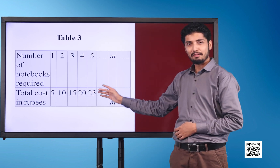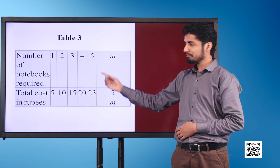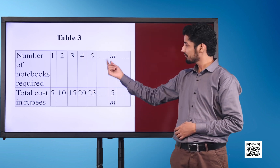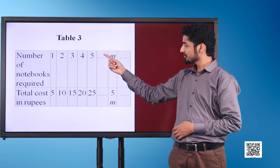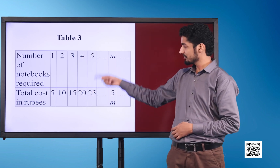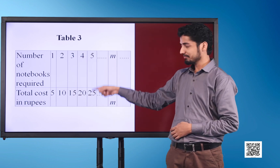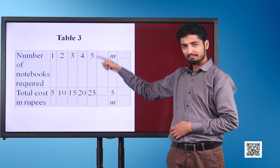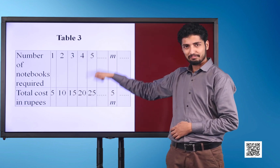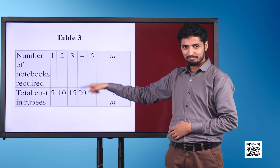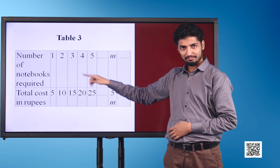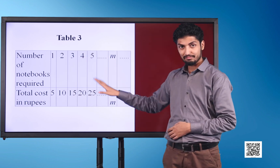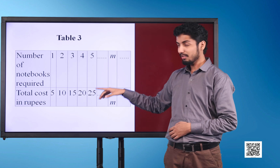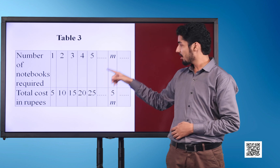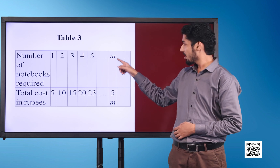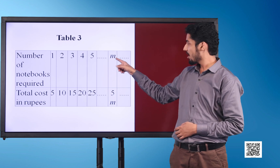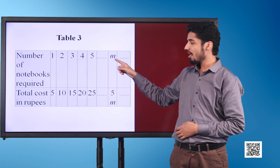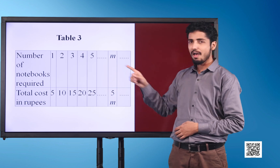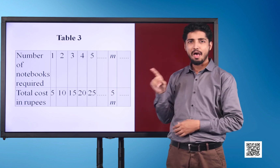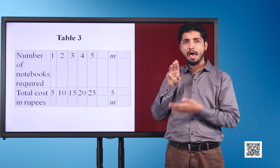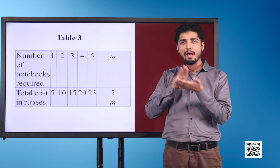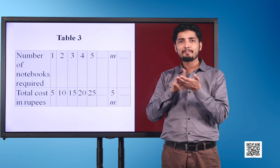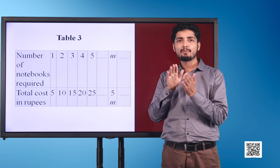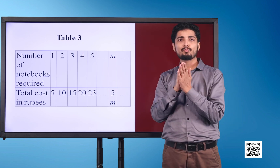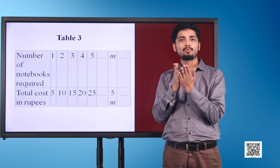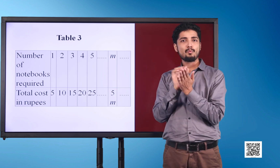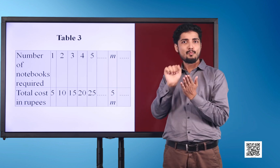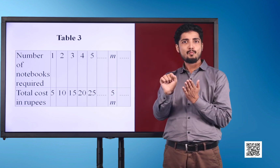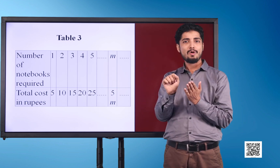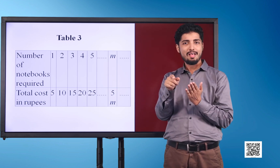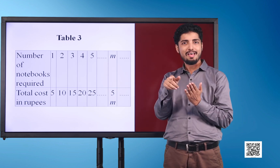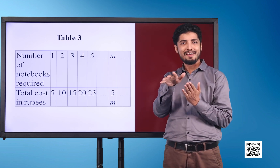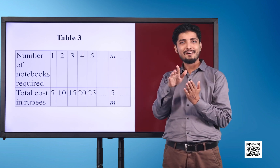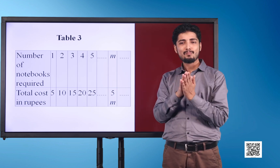M, 5M, and so on.